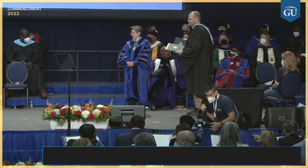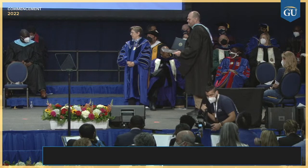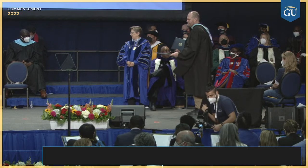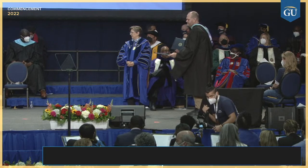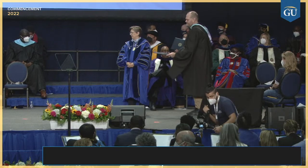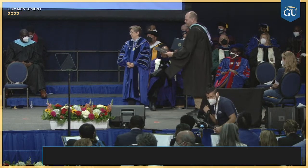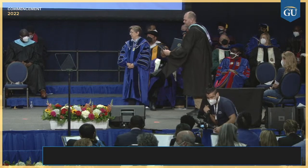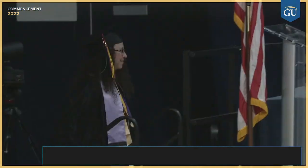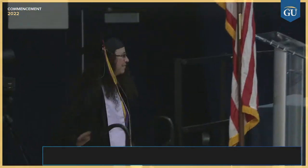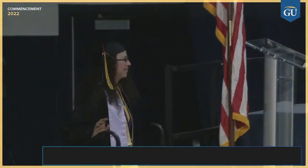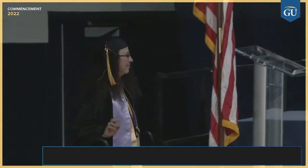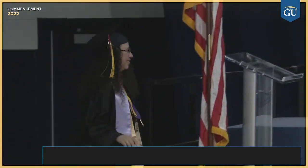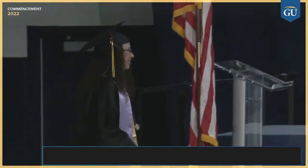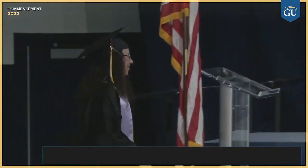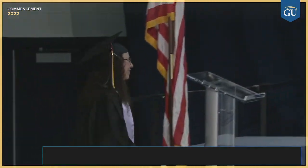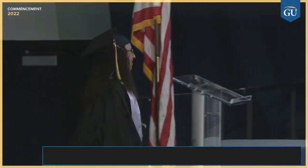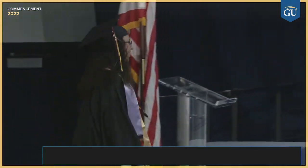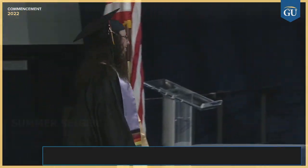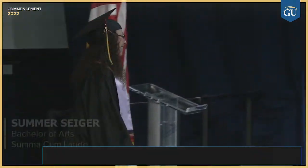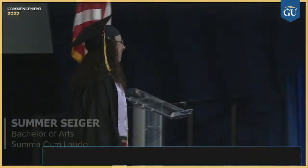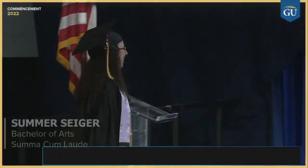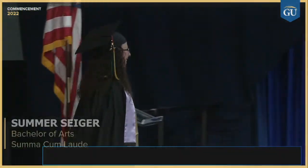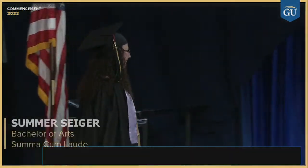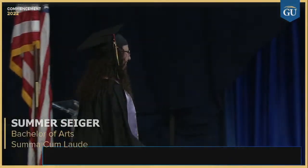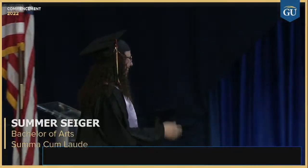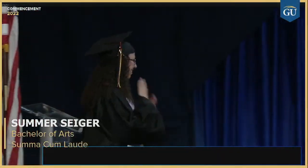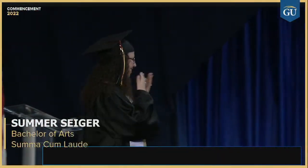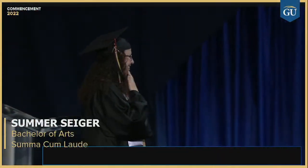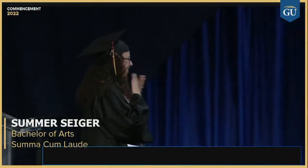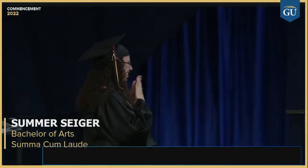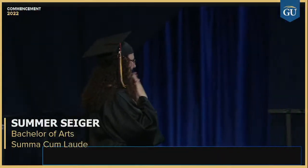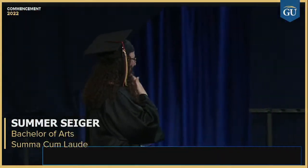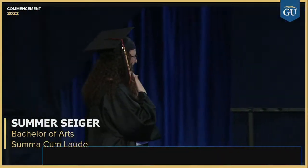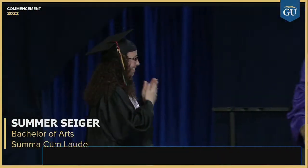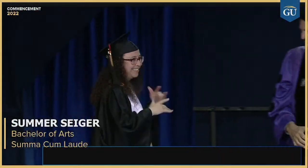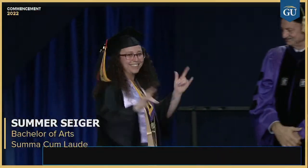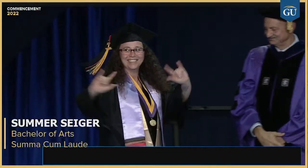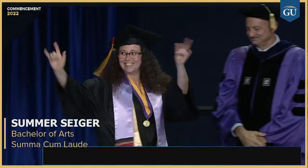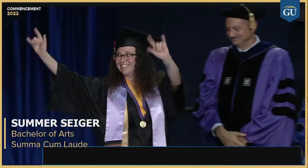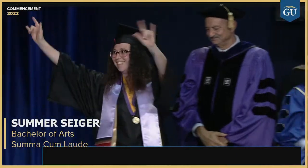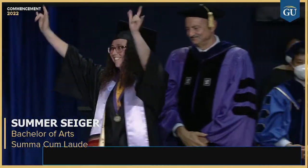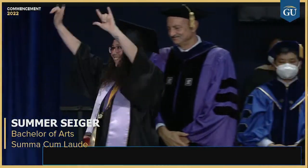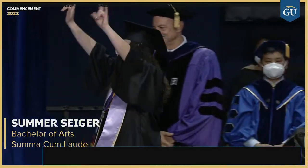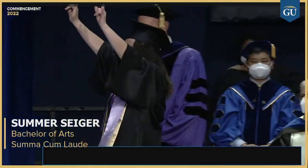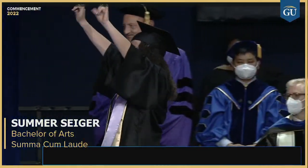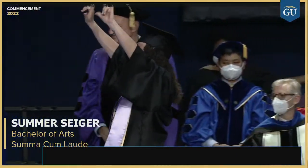Summer Seeger, Bachelor of Arts, summa cum laude.